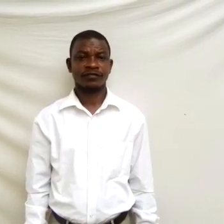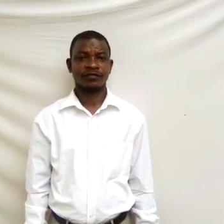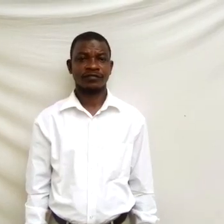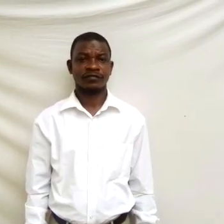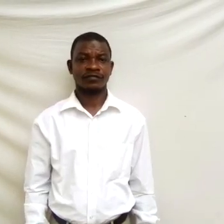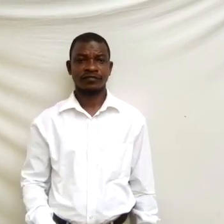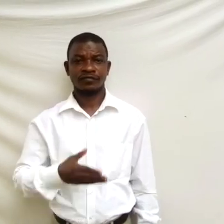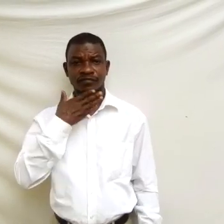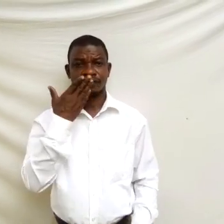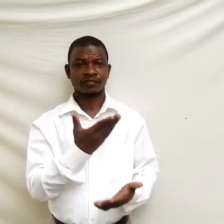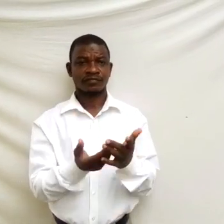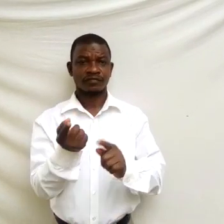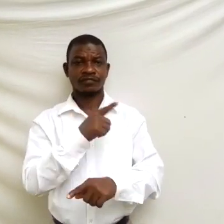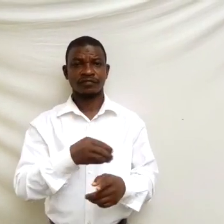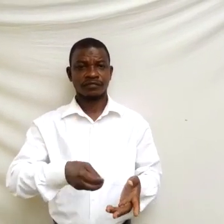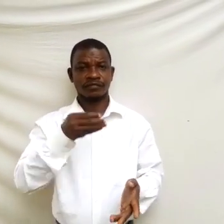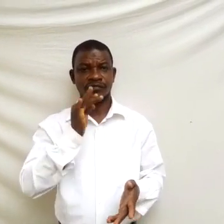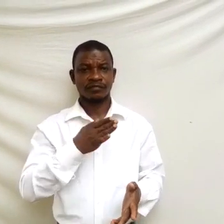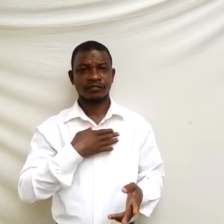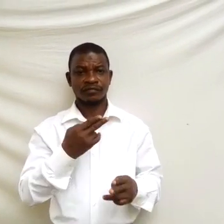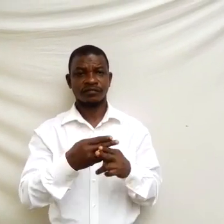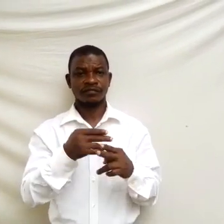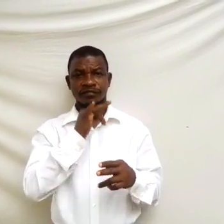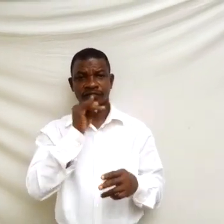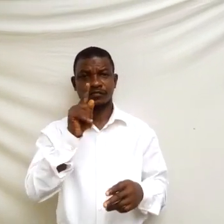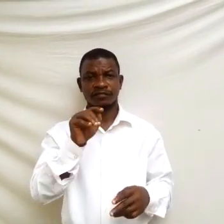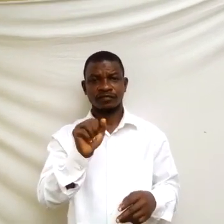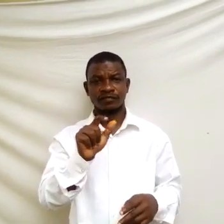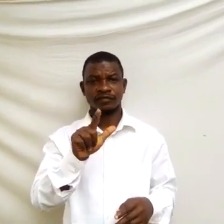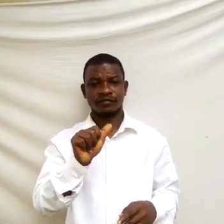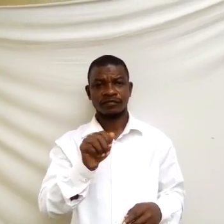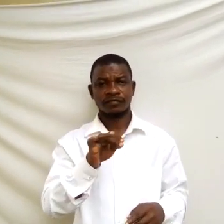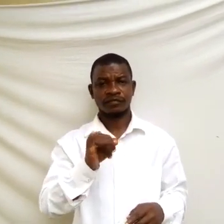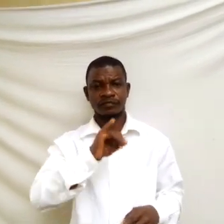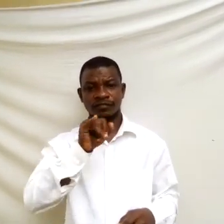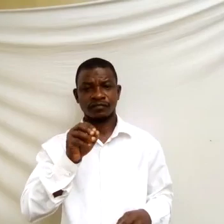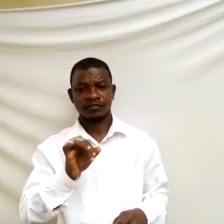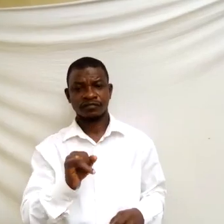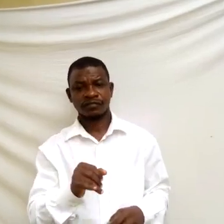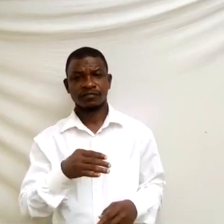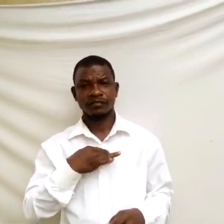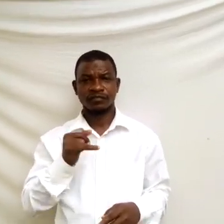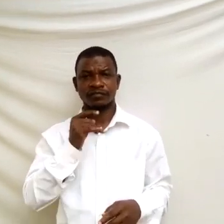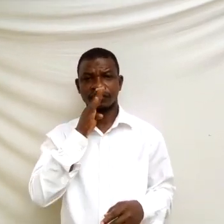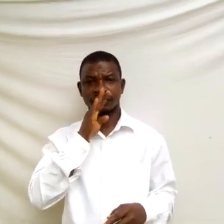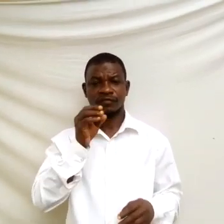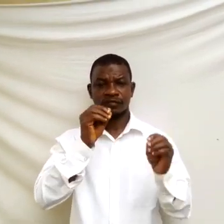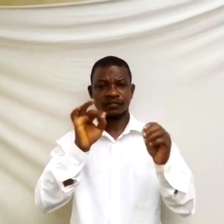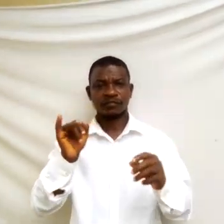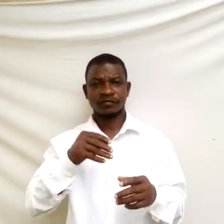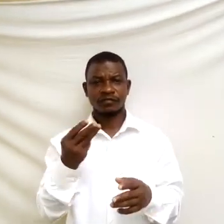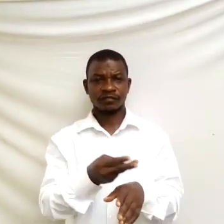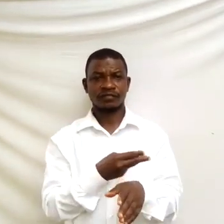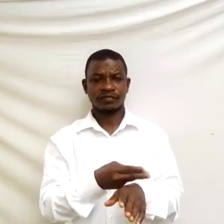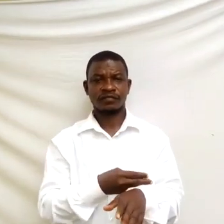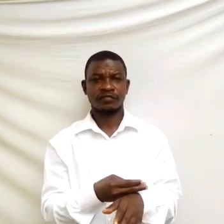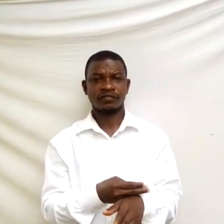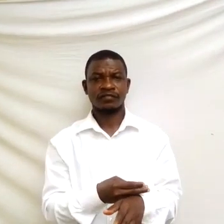Good day, students. My name is Taladi Omoni Julian. I'll be teaching you mathematics.